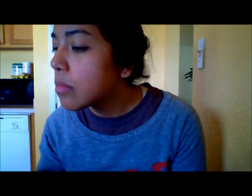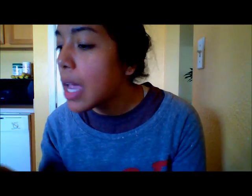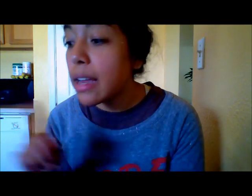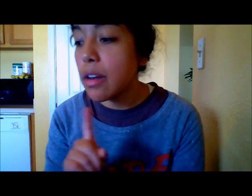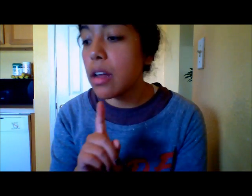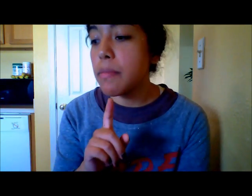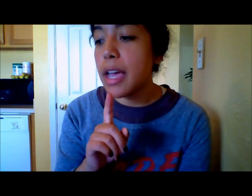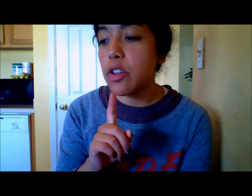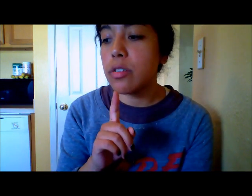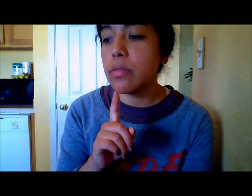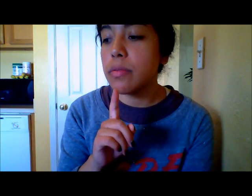And non-manual